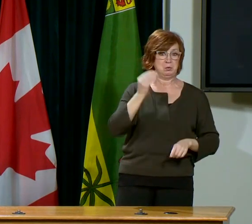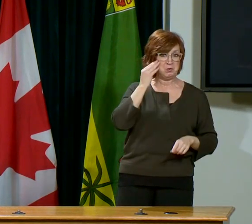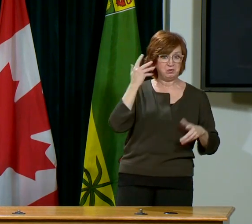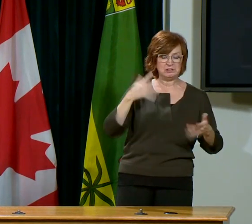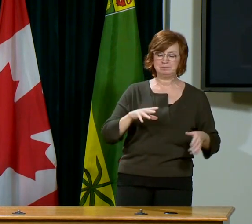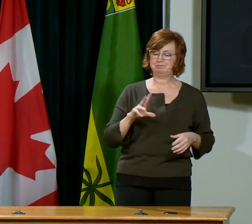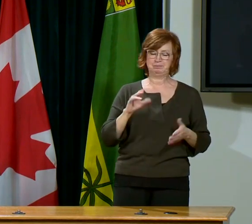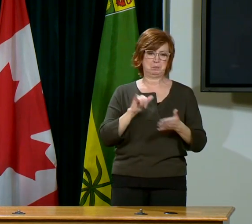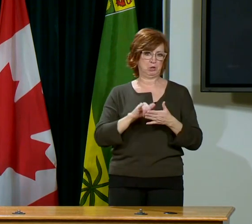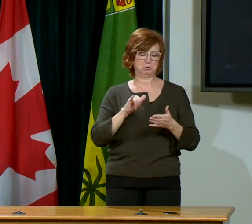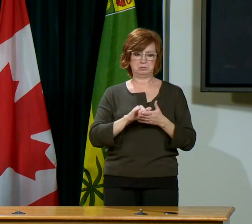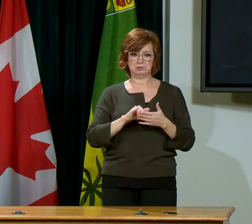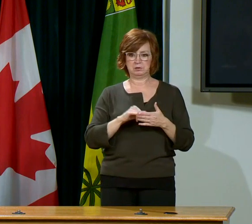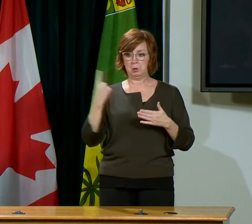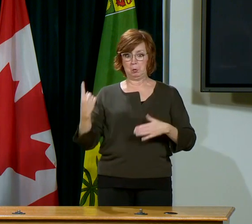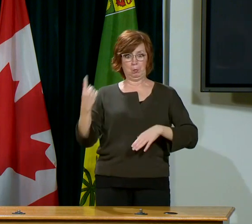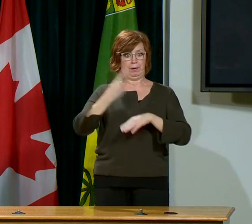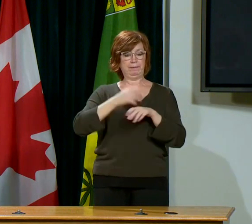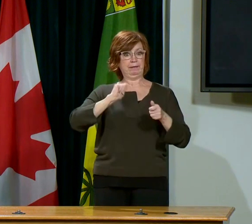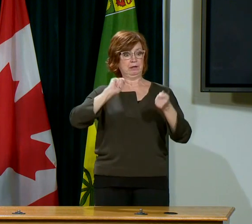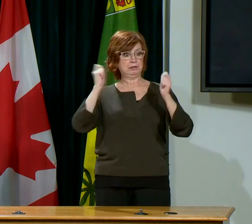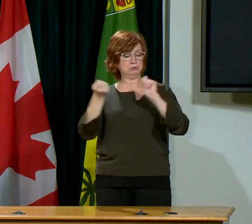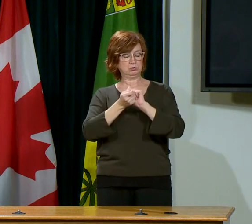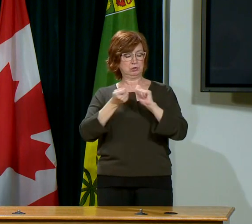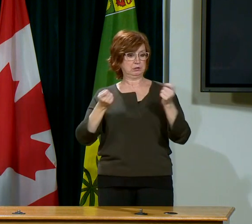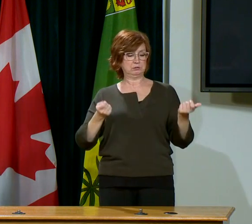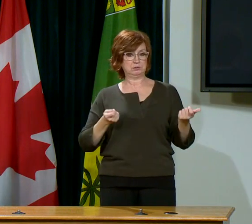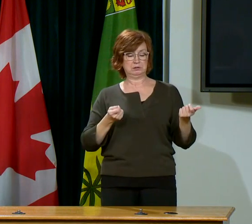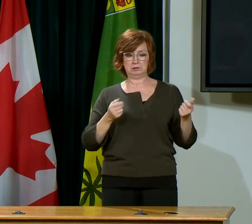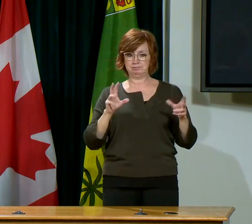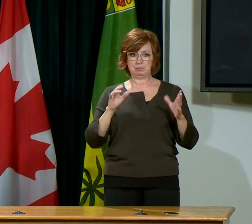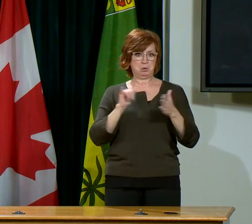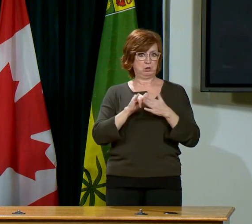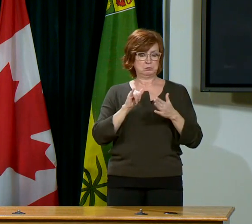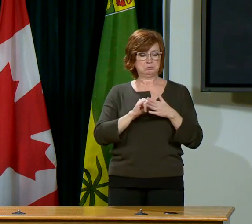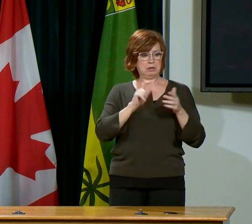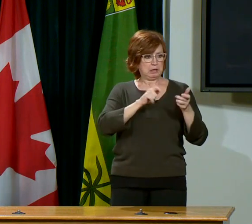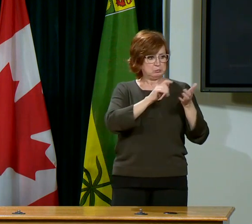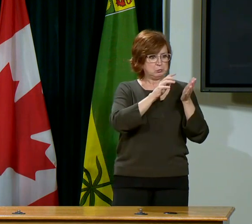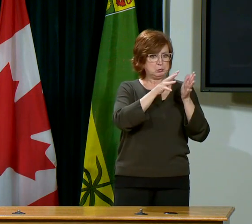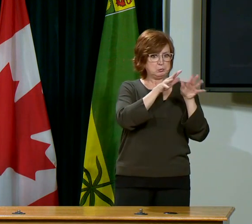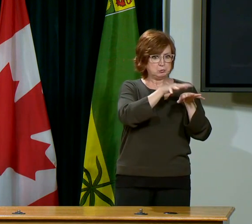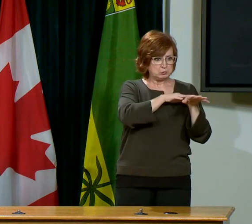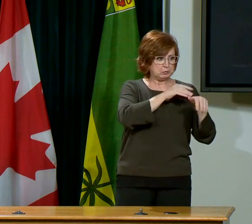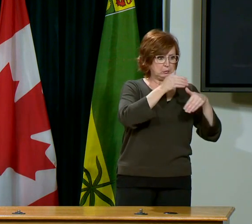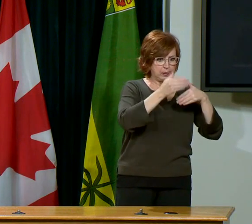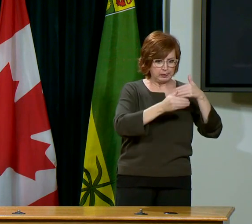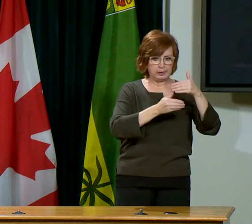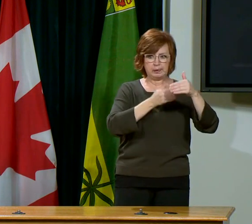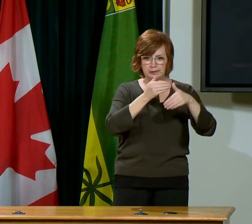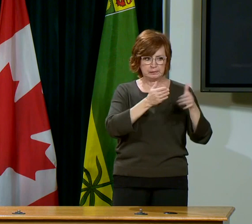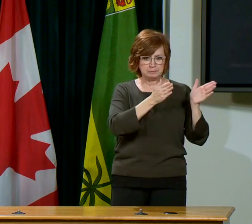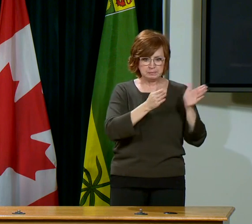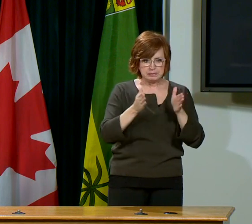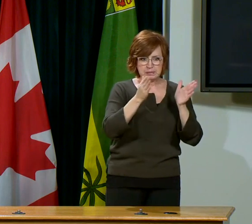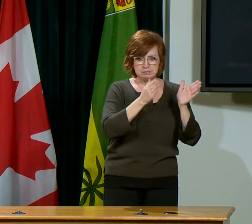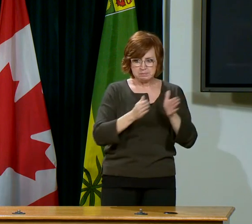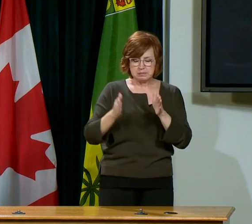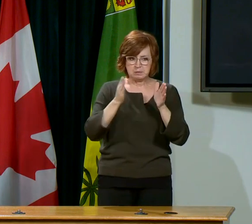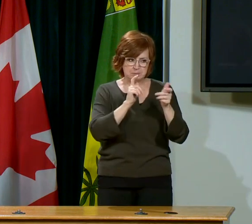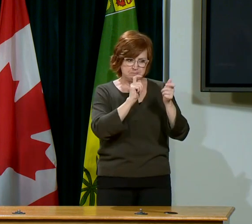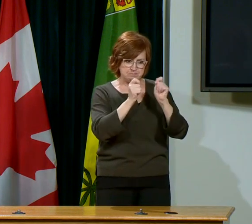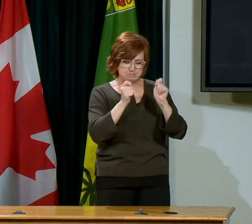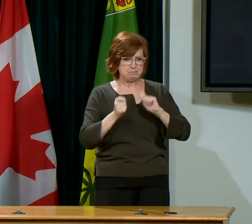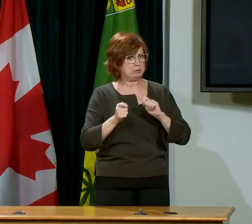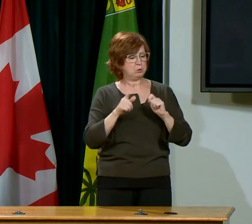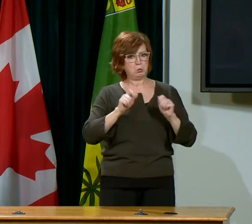our size overnight if suddenly something shifts for the worst. Each of you are depending on us to be there if and when you need us,